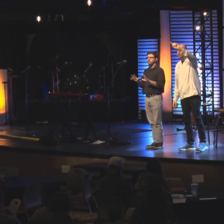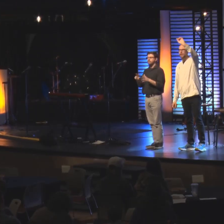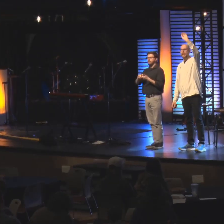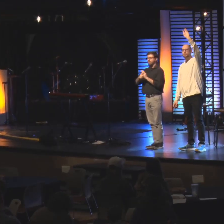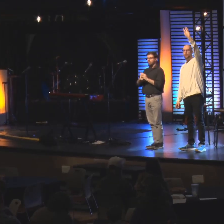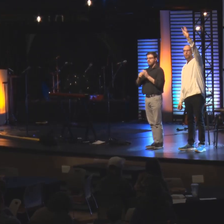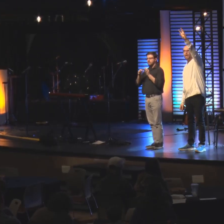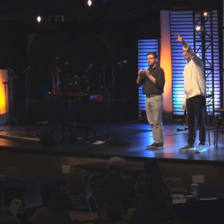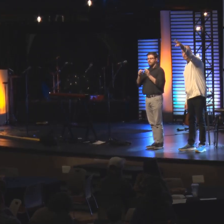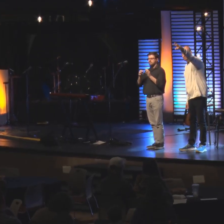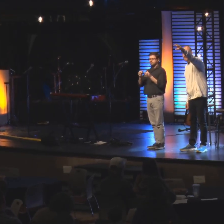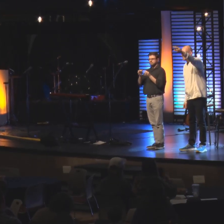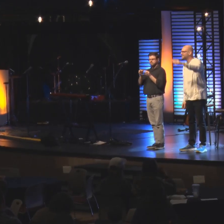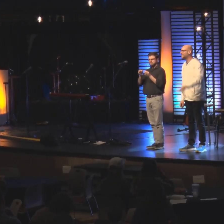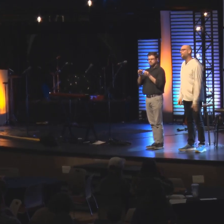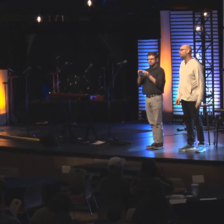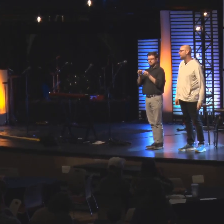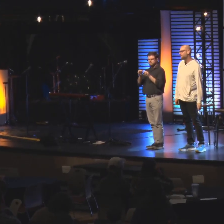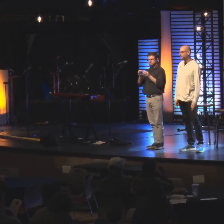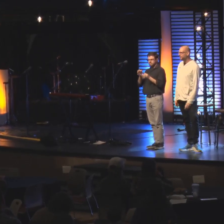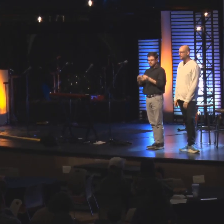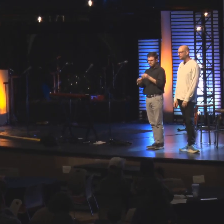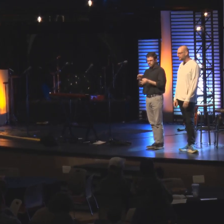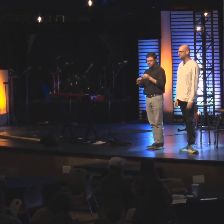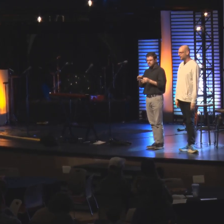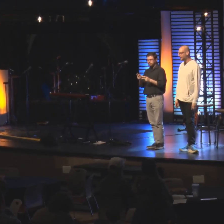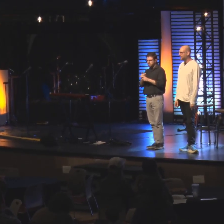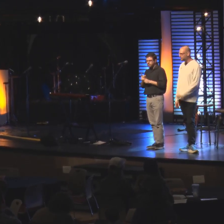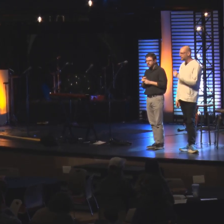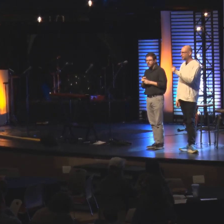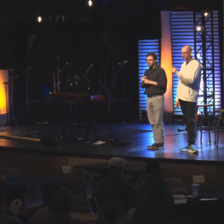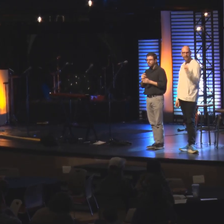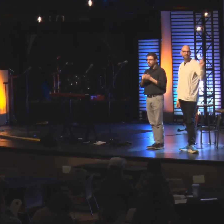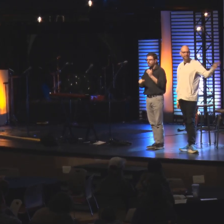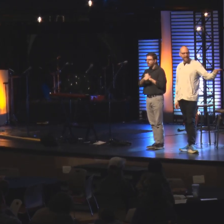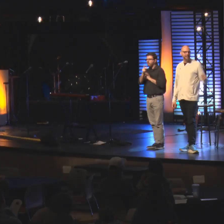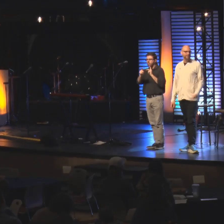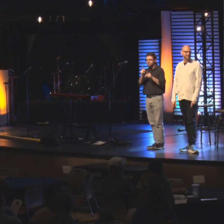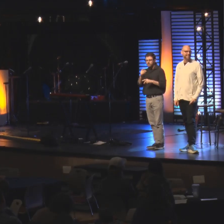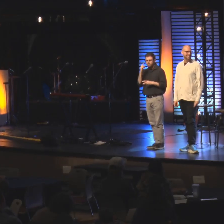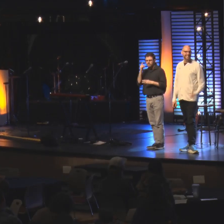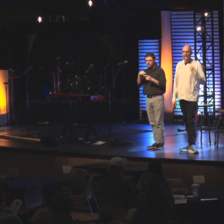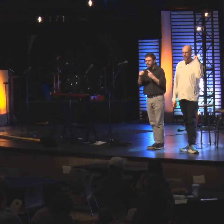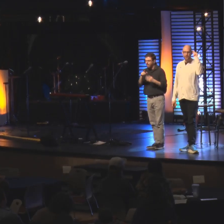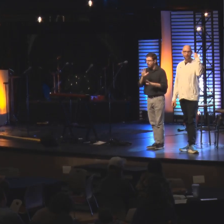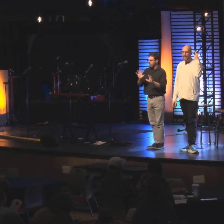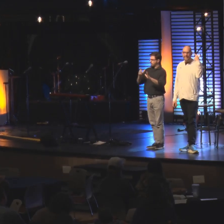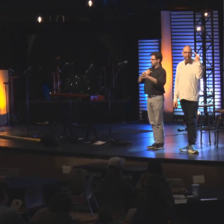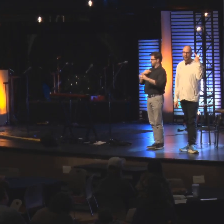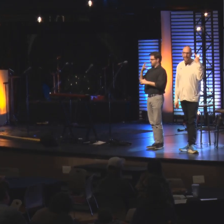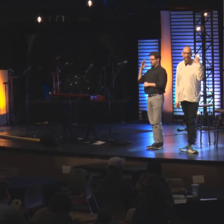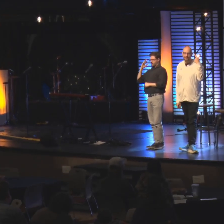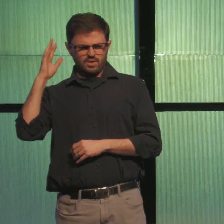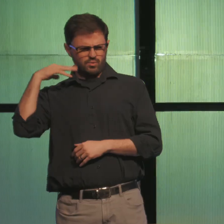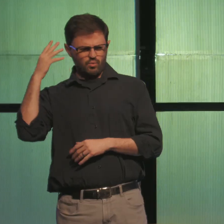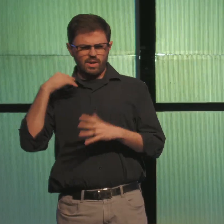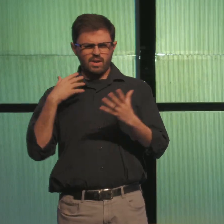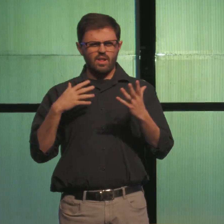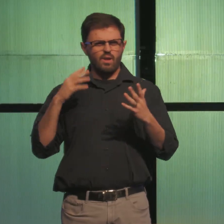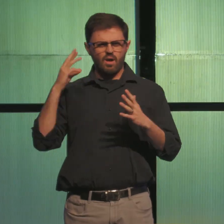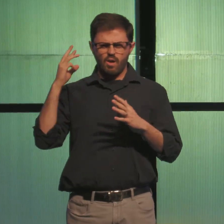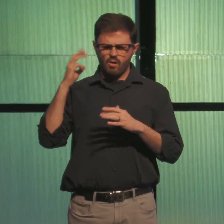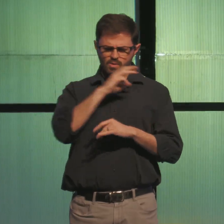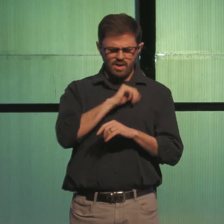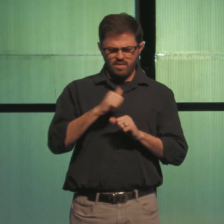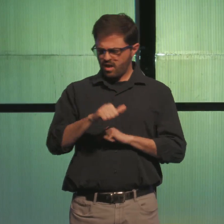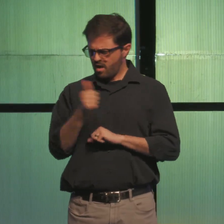judgment call about what it's so weird for me to be doing this right now. I just want you to know that after that conversation, I'm trying to get my head around